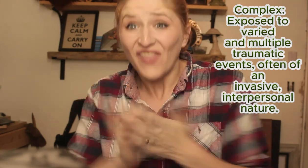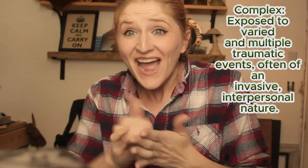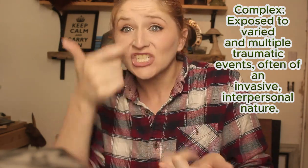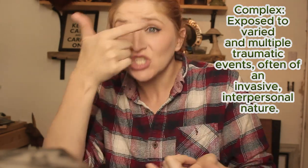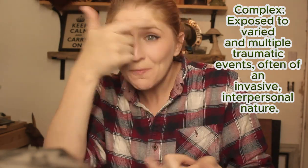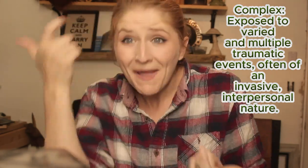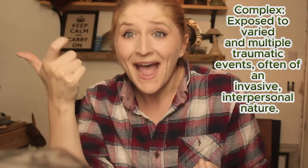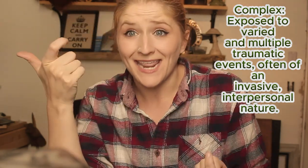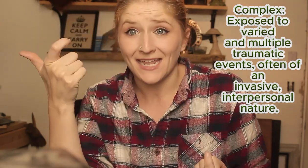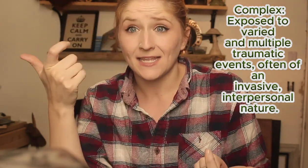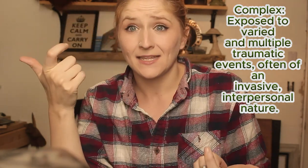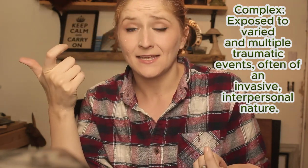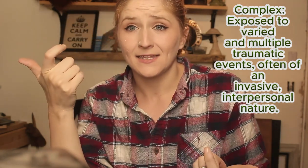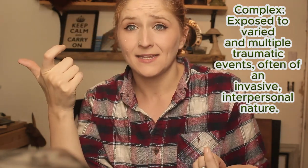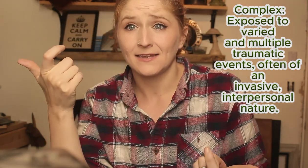That's traumatic.